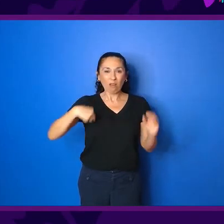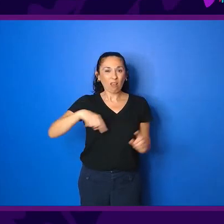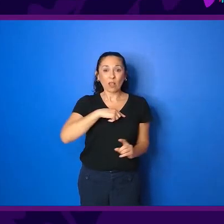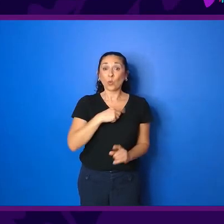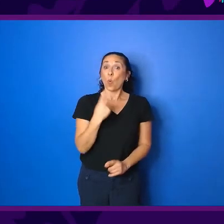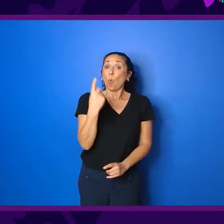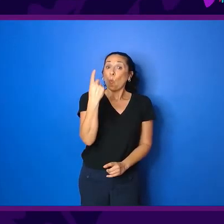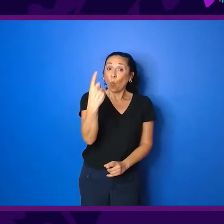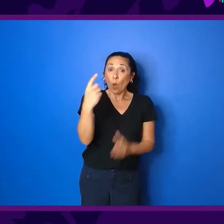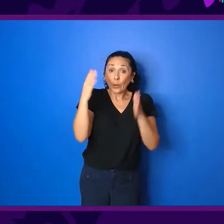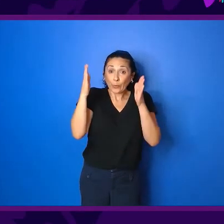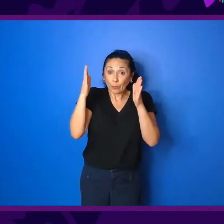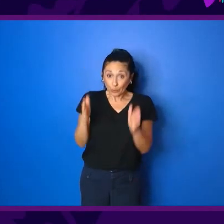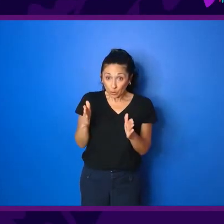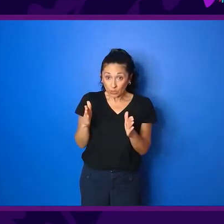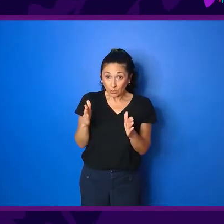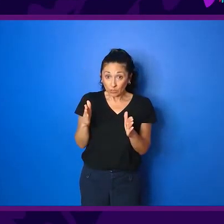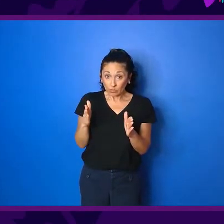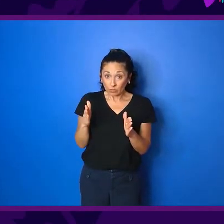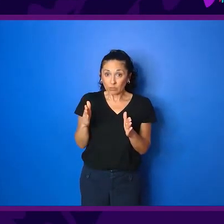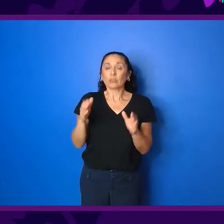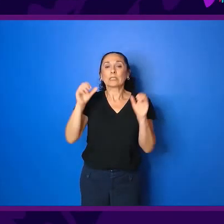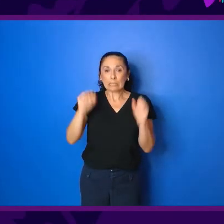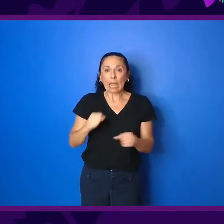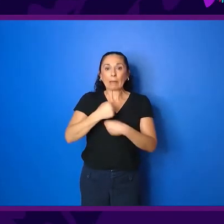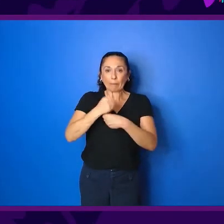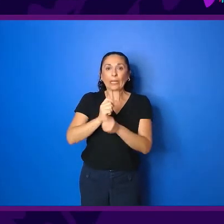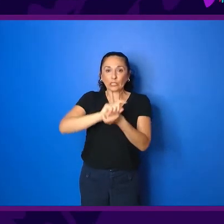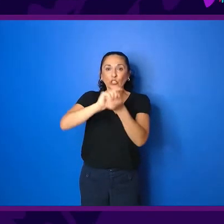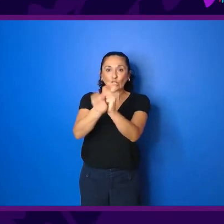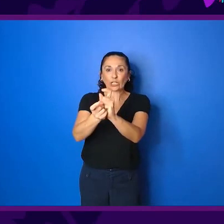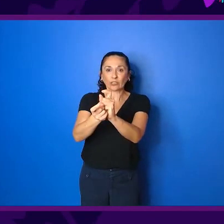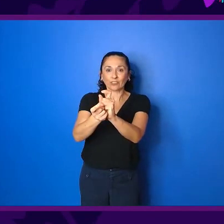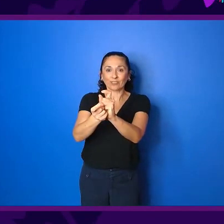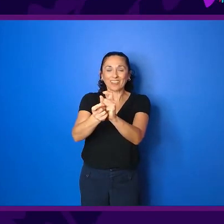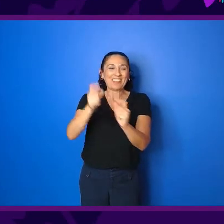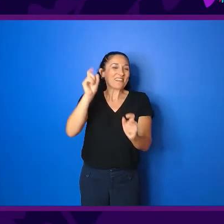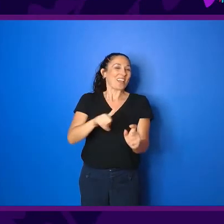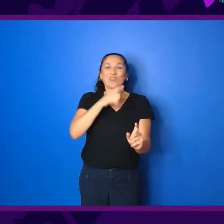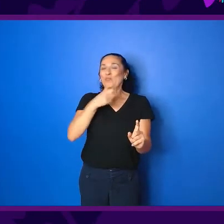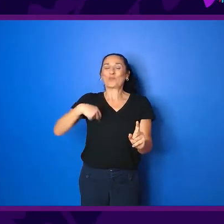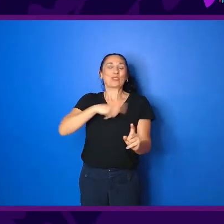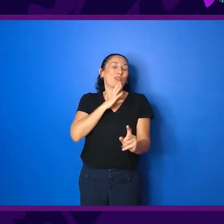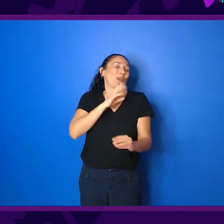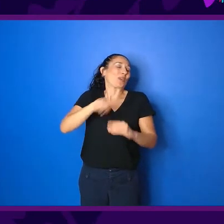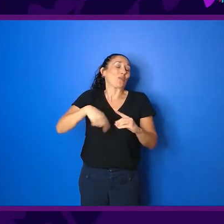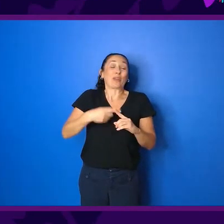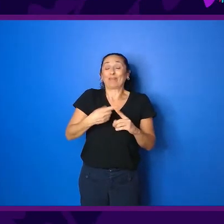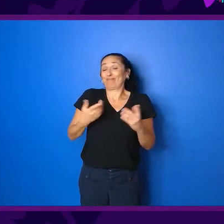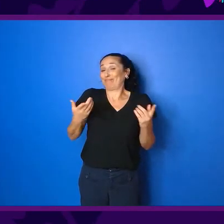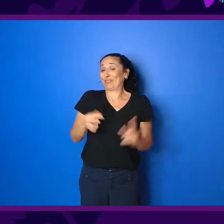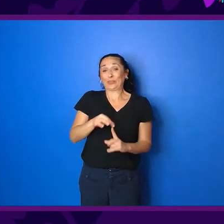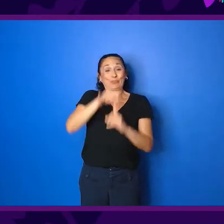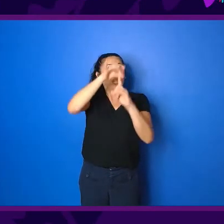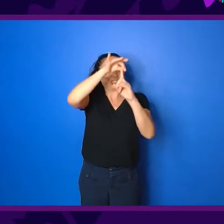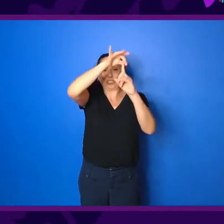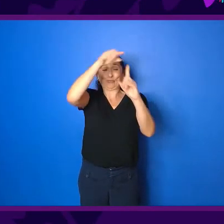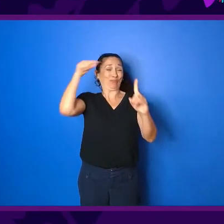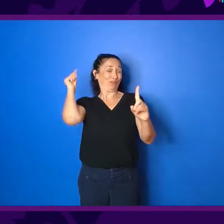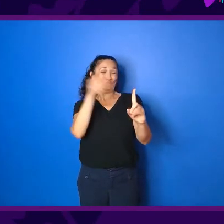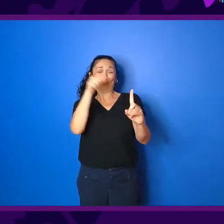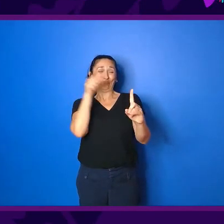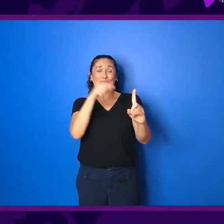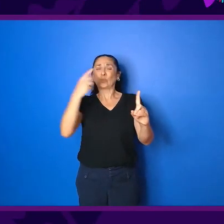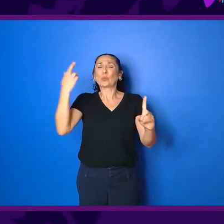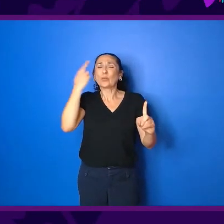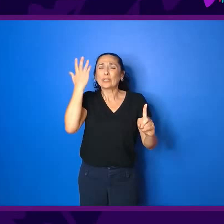to make change. And that is the person we're talking about. Our This is the special one. This is why we're here. The reason we have shown